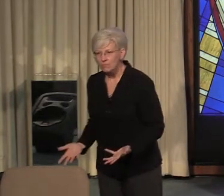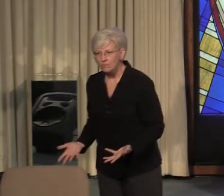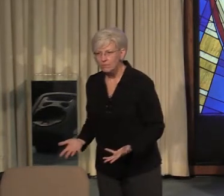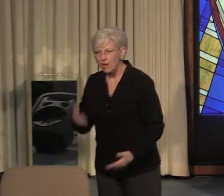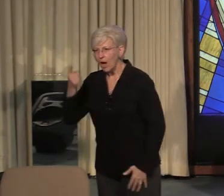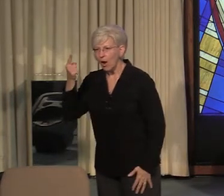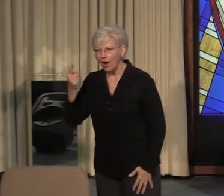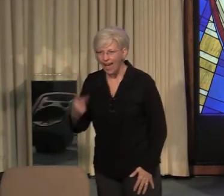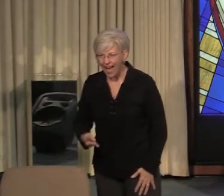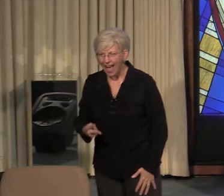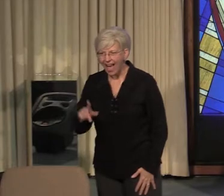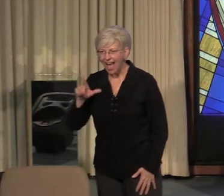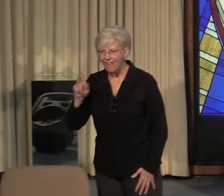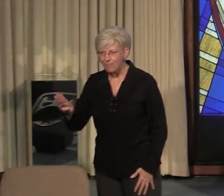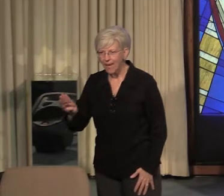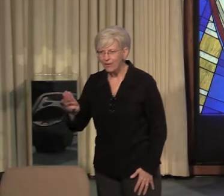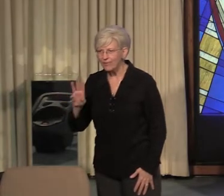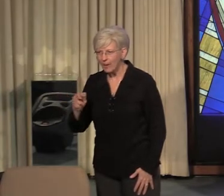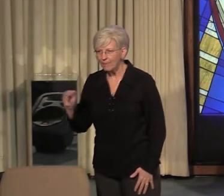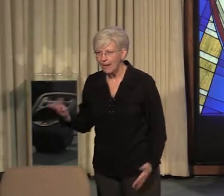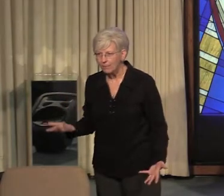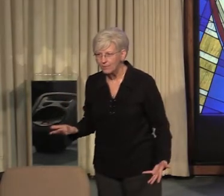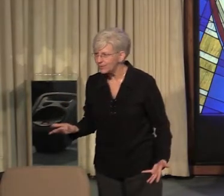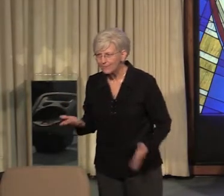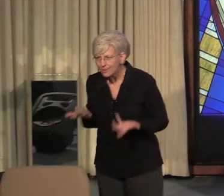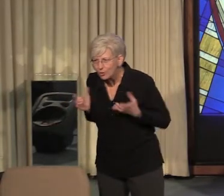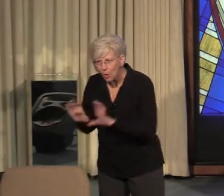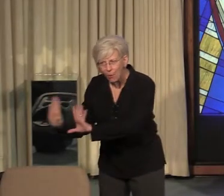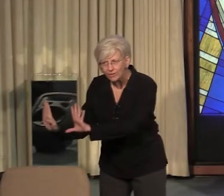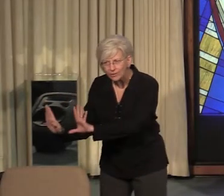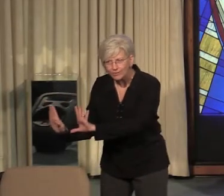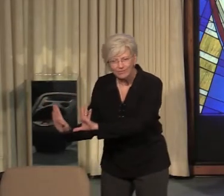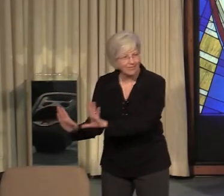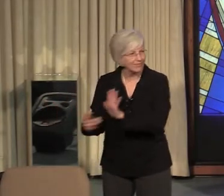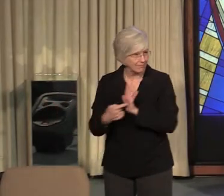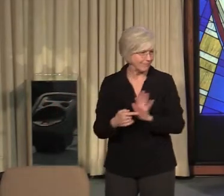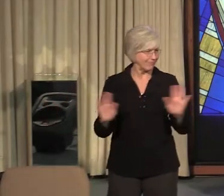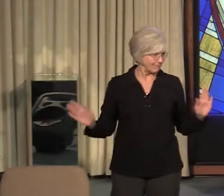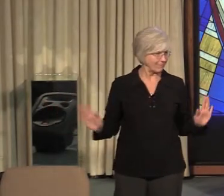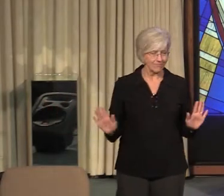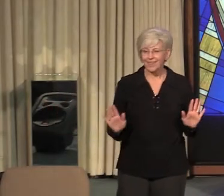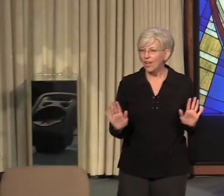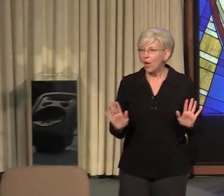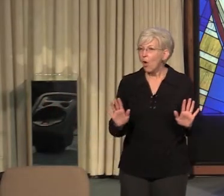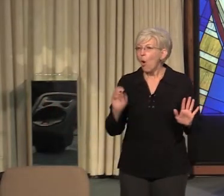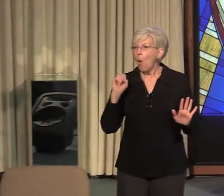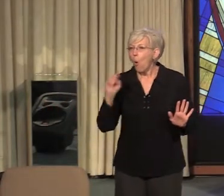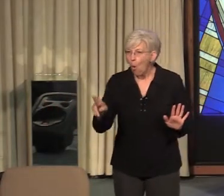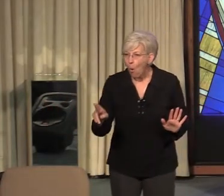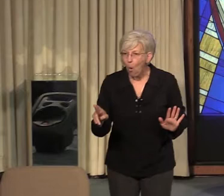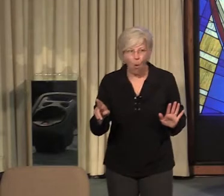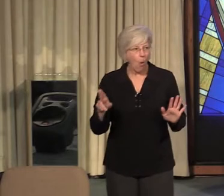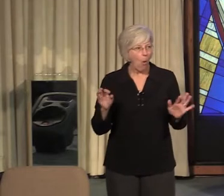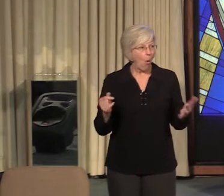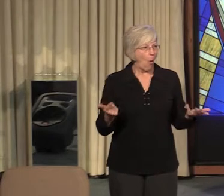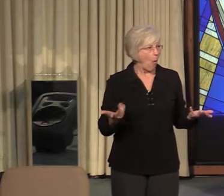For example, right? Right? You know, or knock out a box of